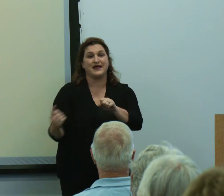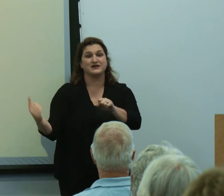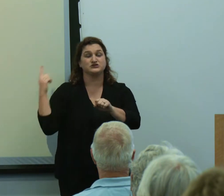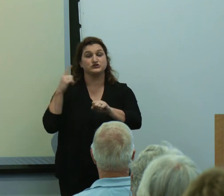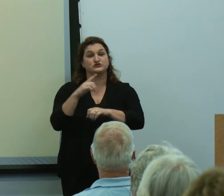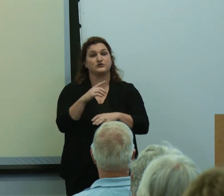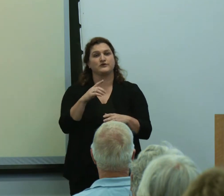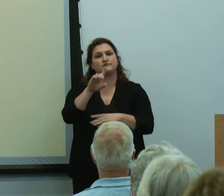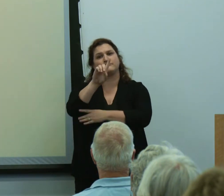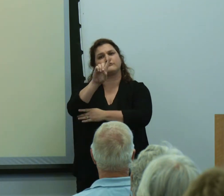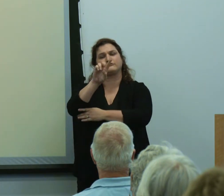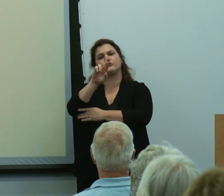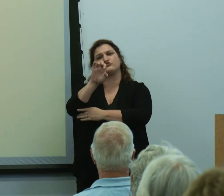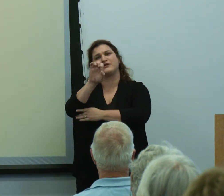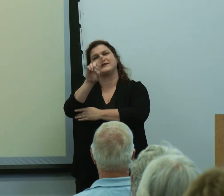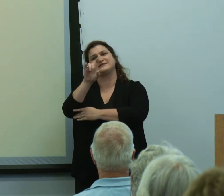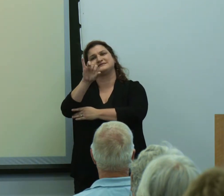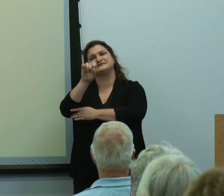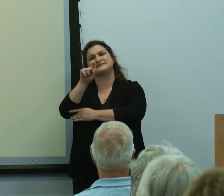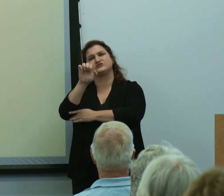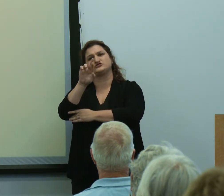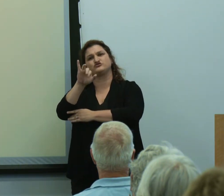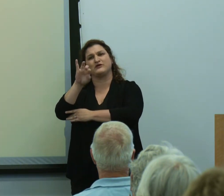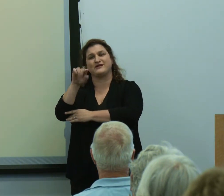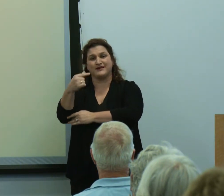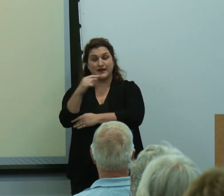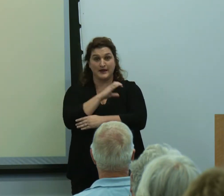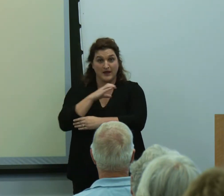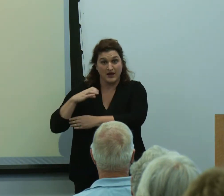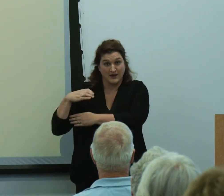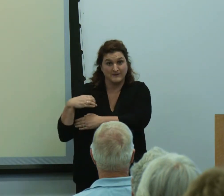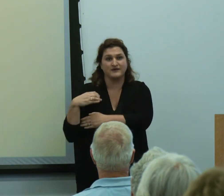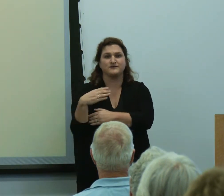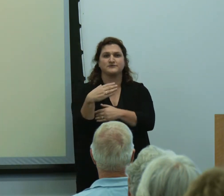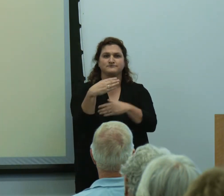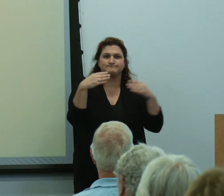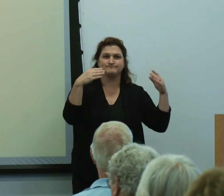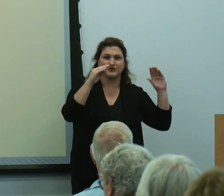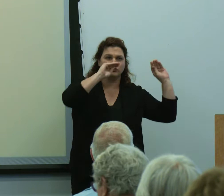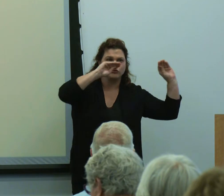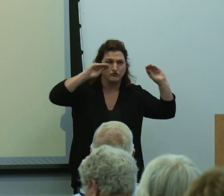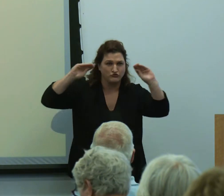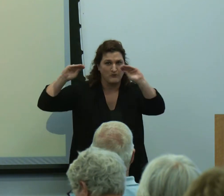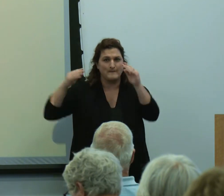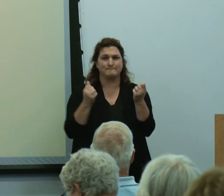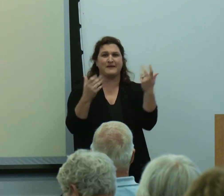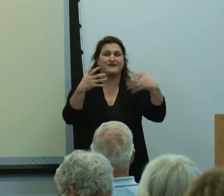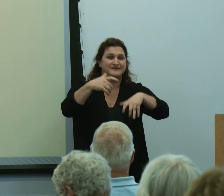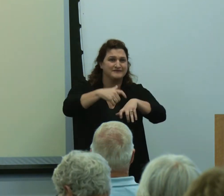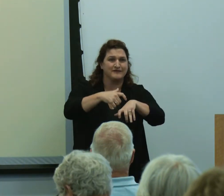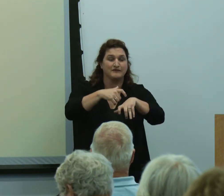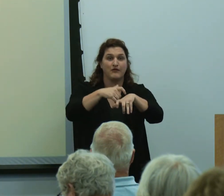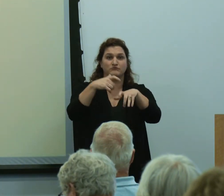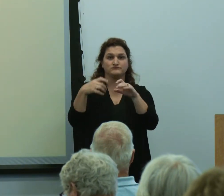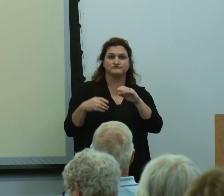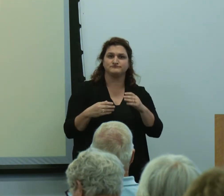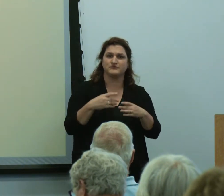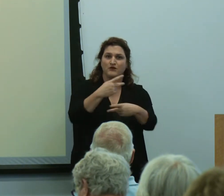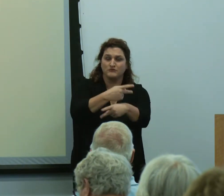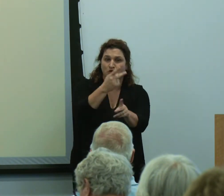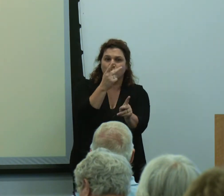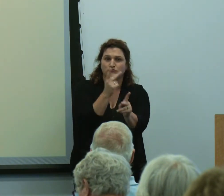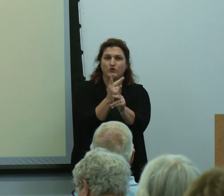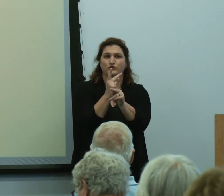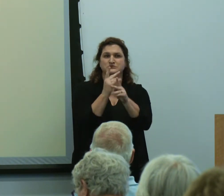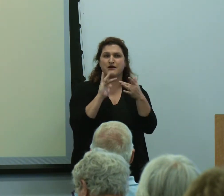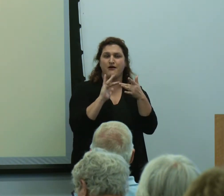16 presentations throughout Montgomery and Greene counties and produced a webinar to explain the redistricting process. Additionally,